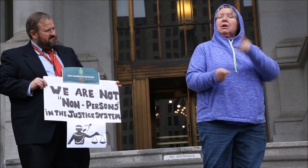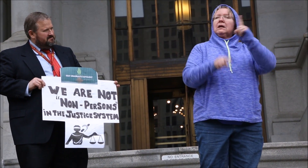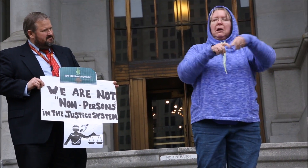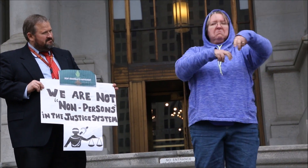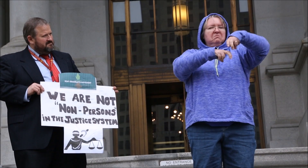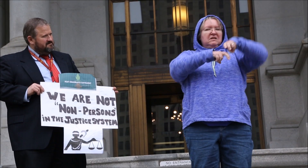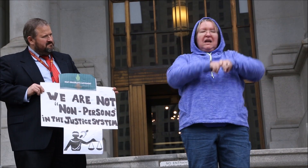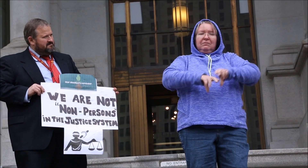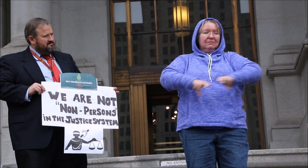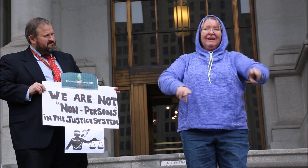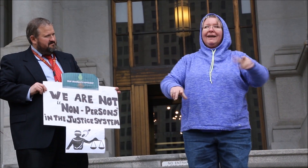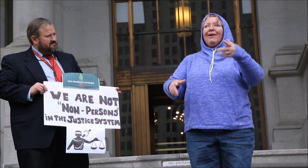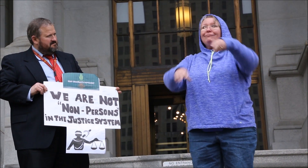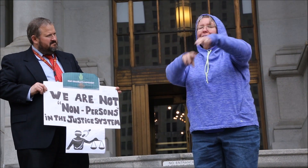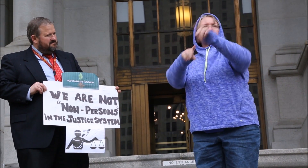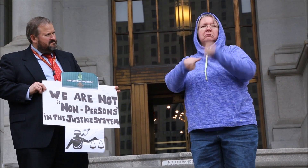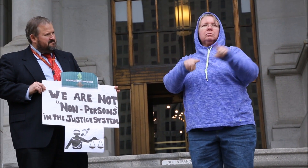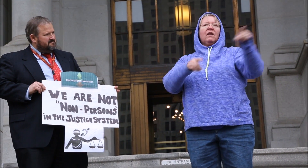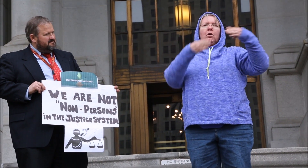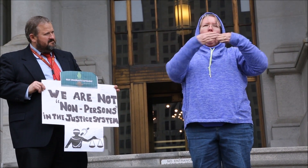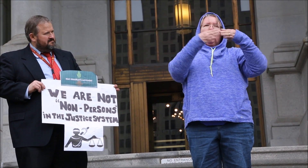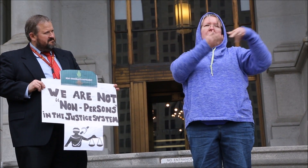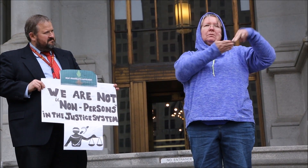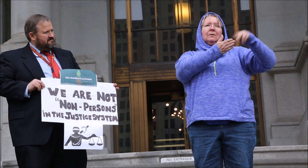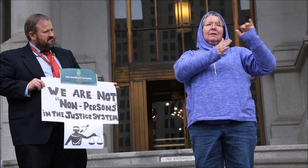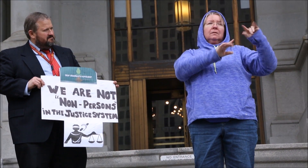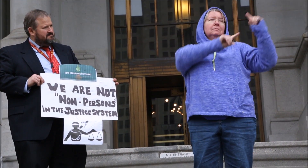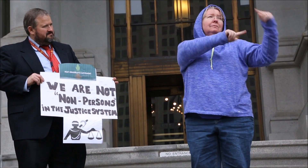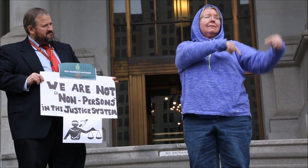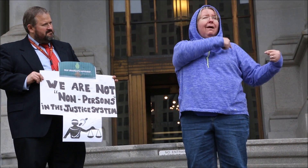Nothing about us without us. Nothing about us without us.